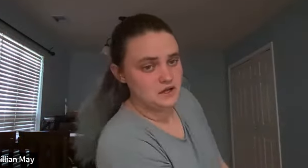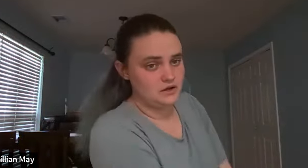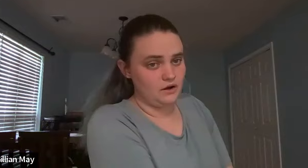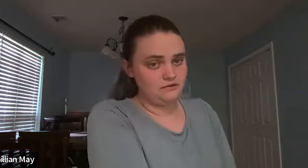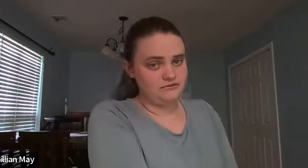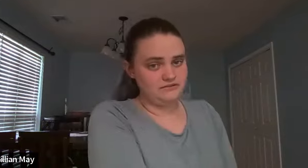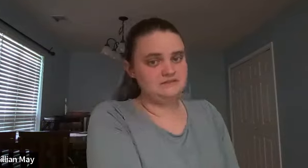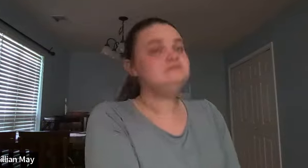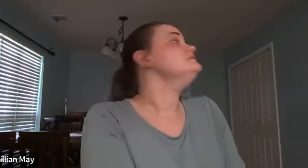golf.